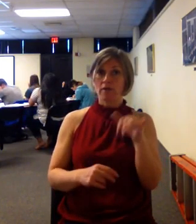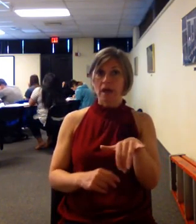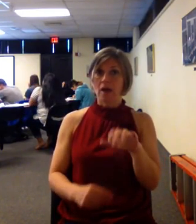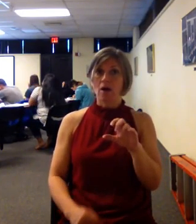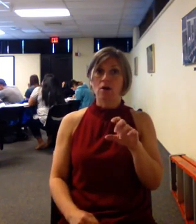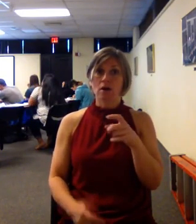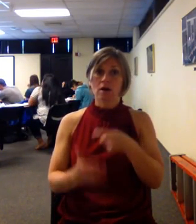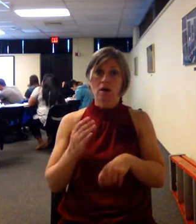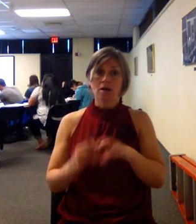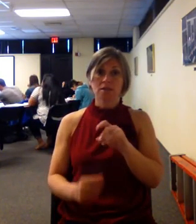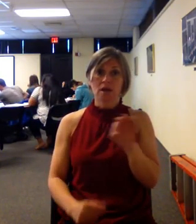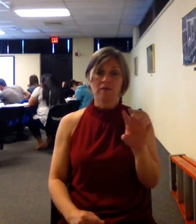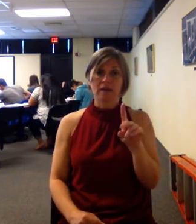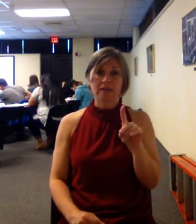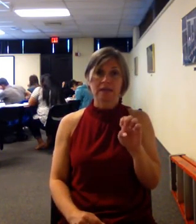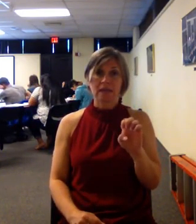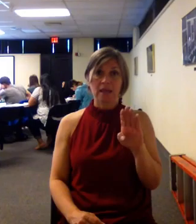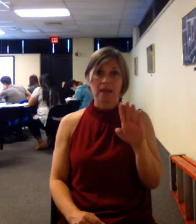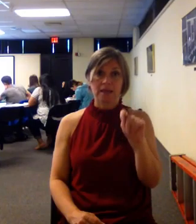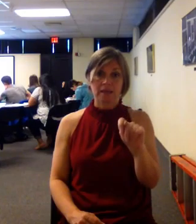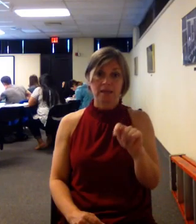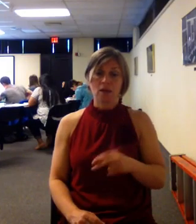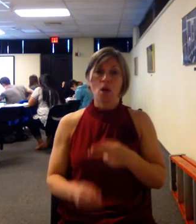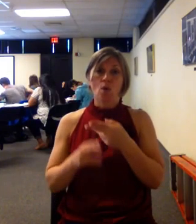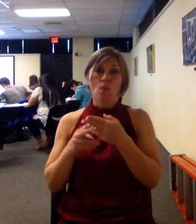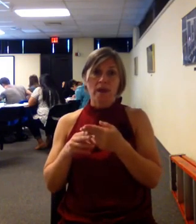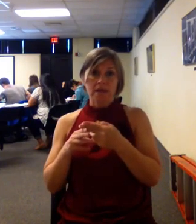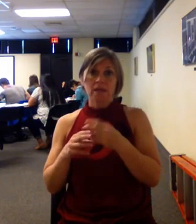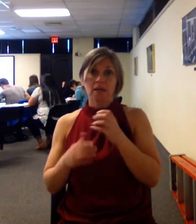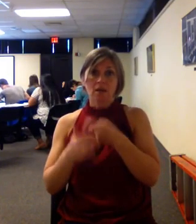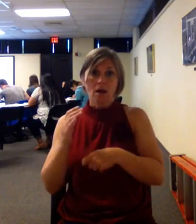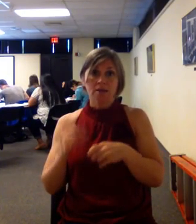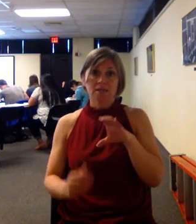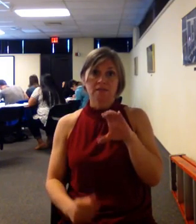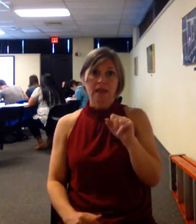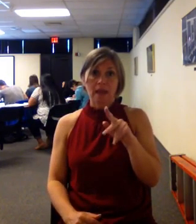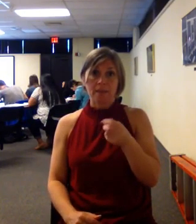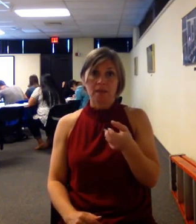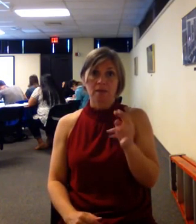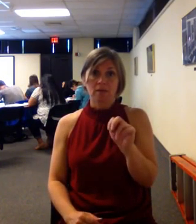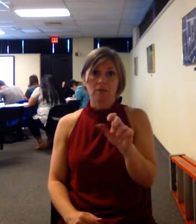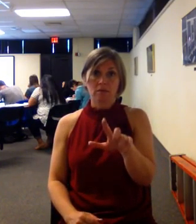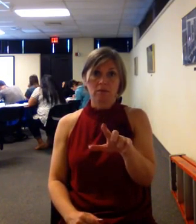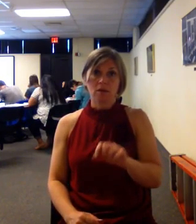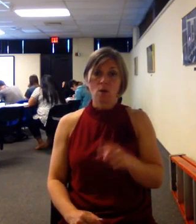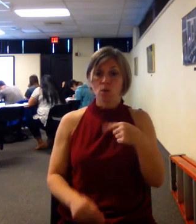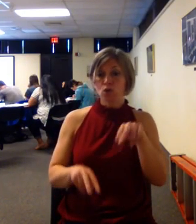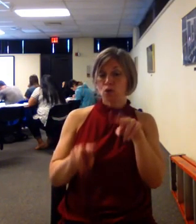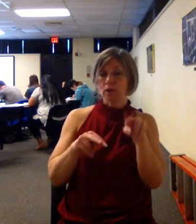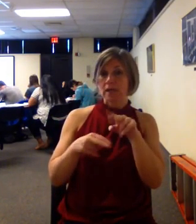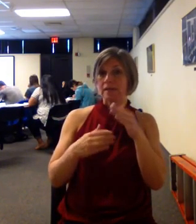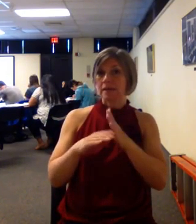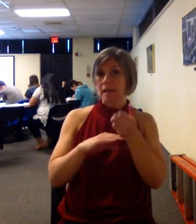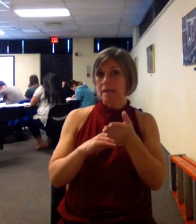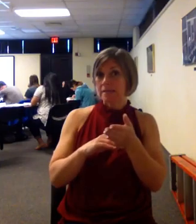debt. Because in weighted average cost of capital, the concept is we're looking at the next dollar cost of debt. Well, we wouldn't want to use the